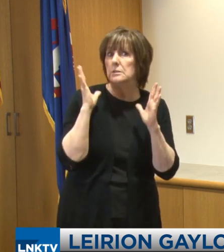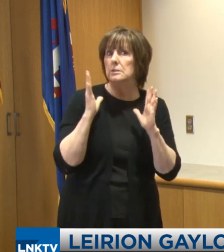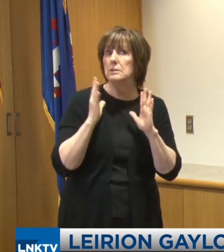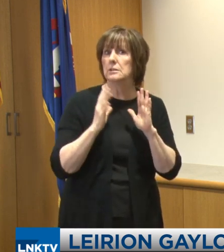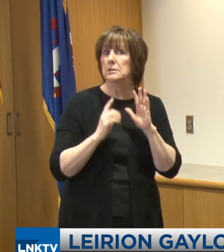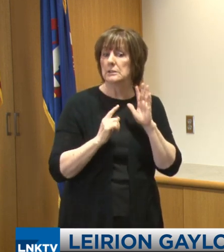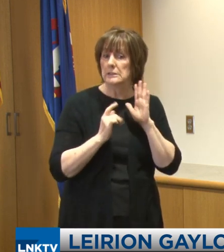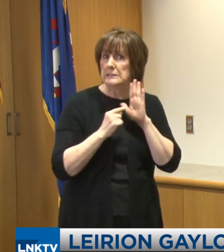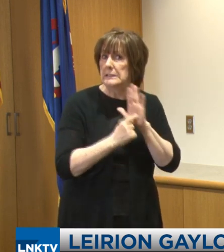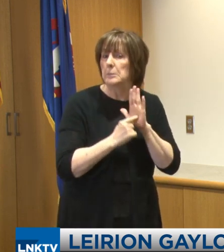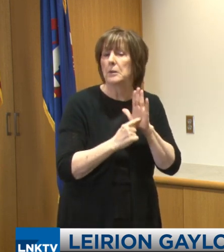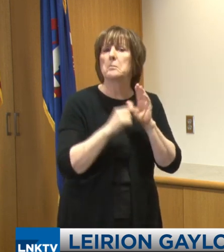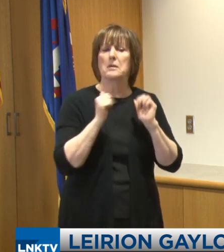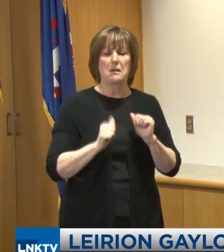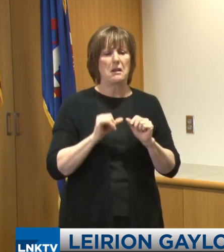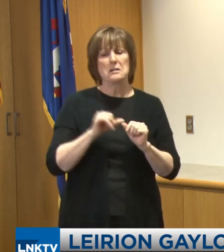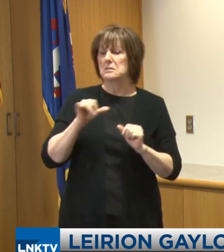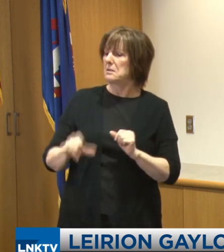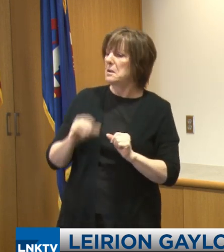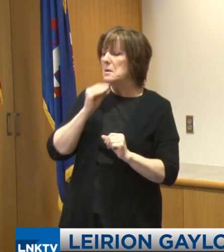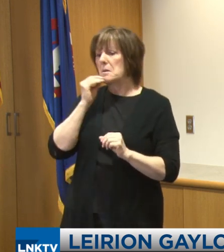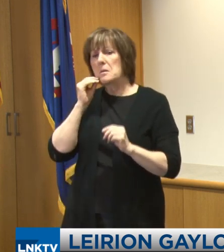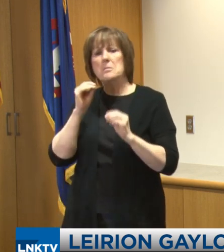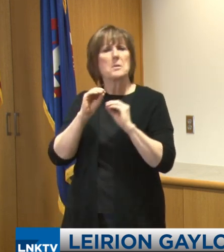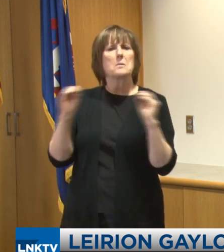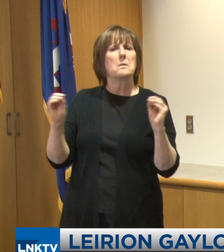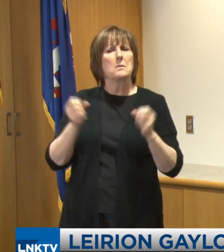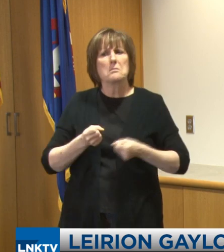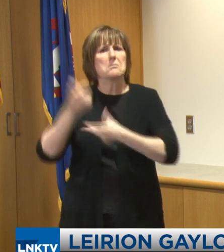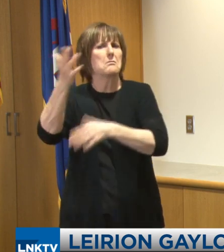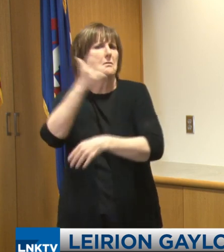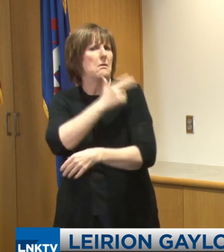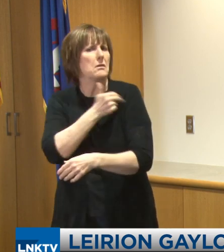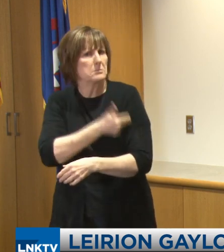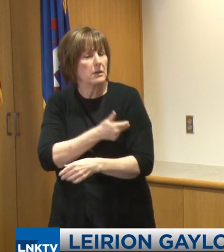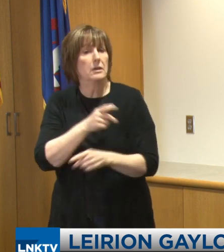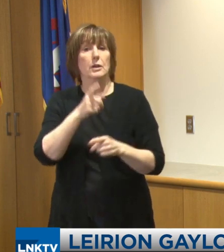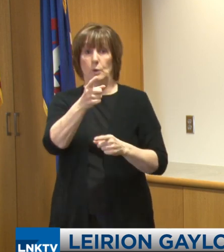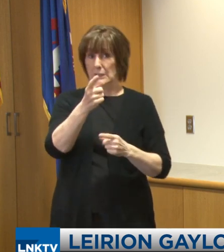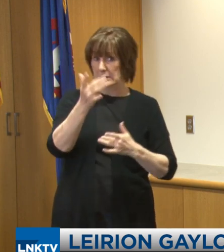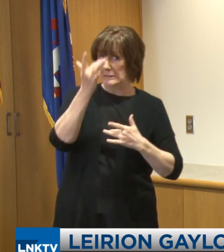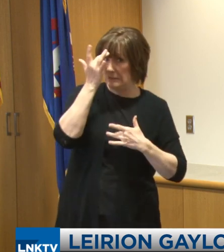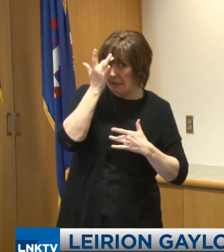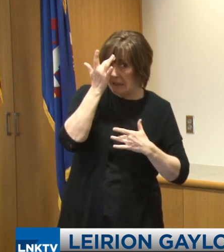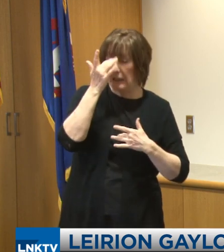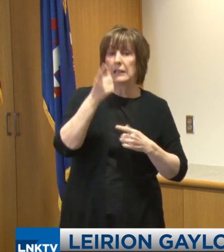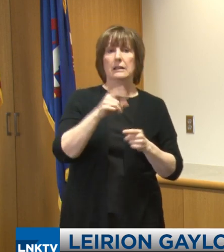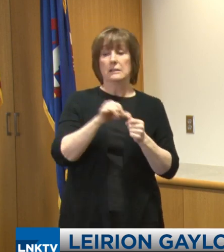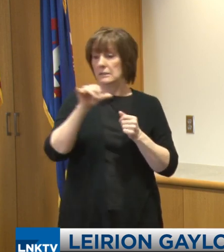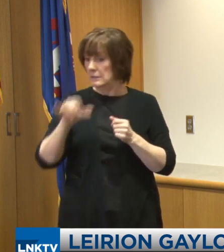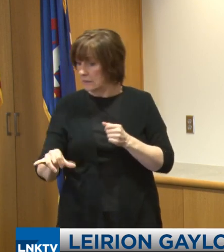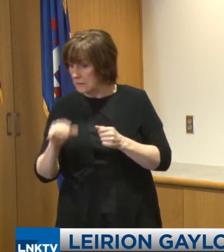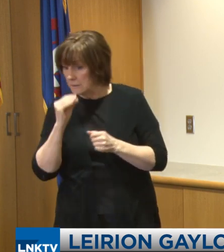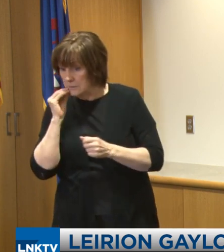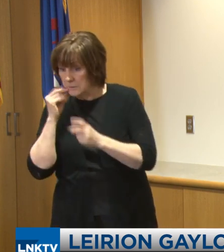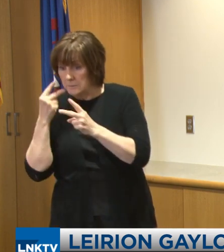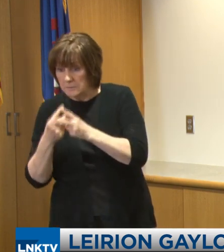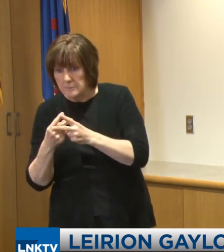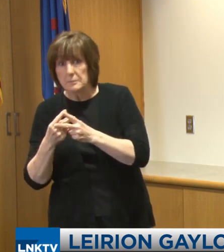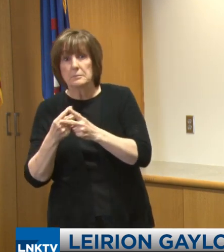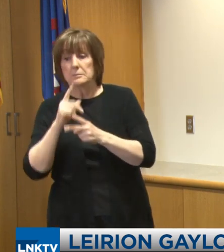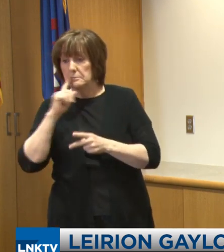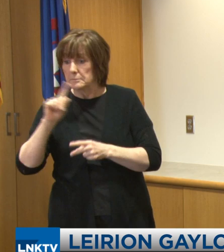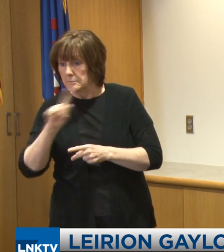are able to recover at home without medical care. If you are sick and deemed safe to convalesce at home by your